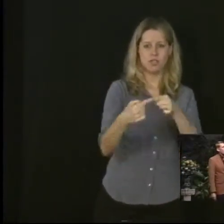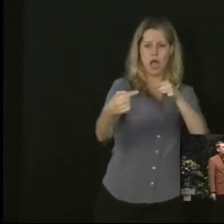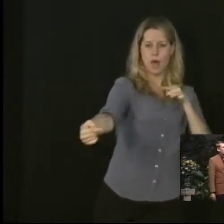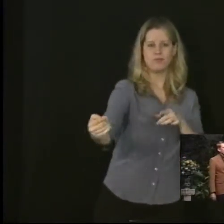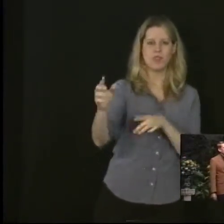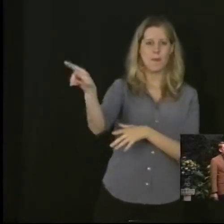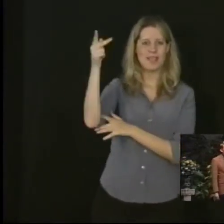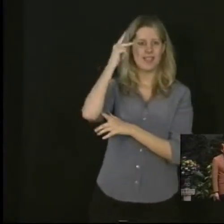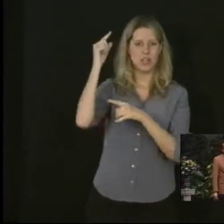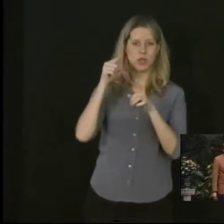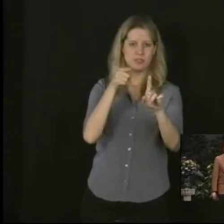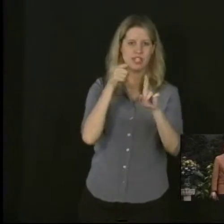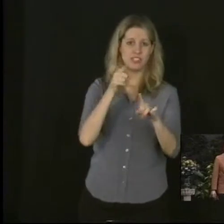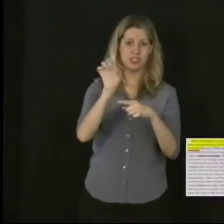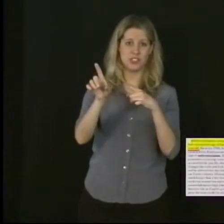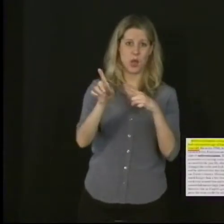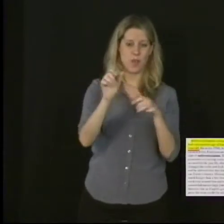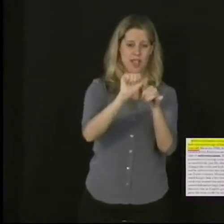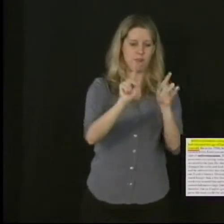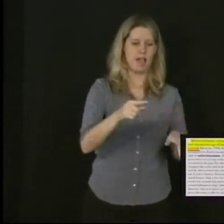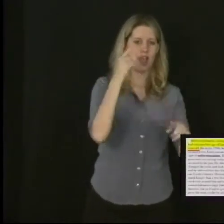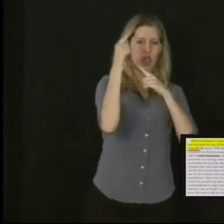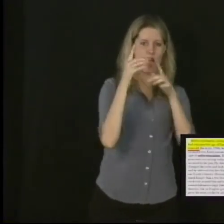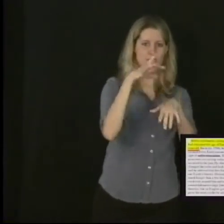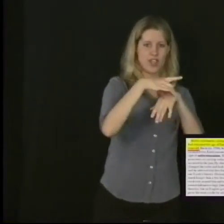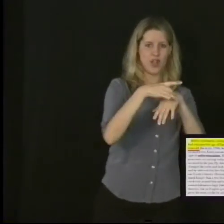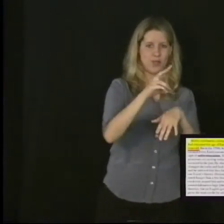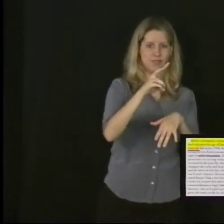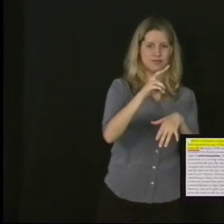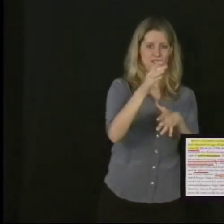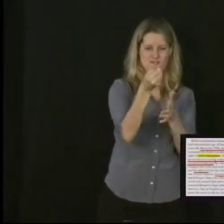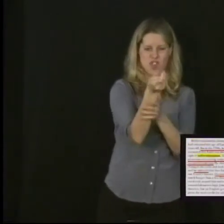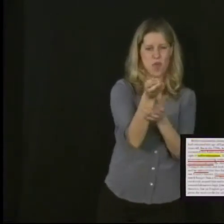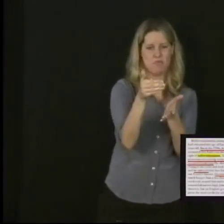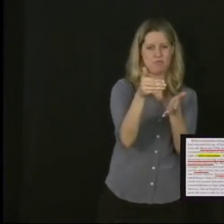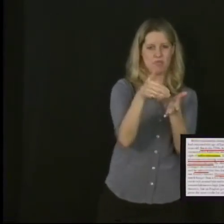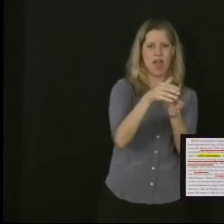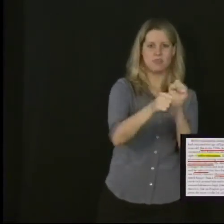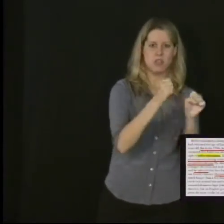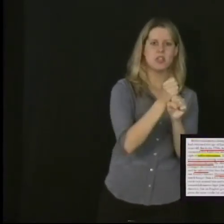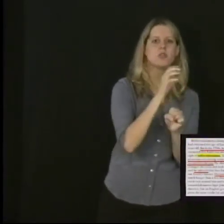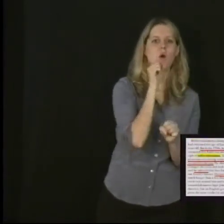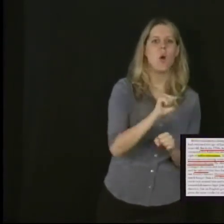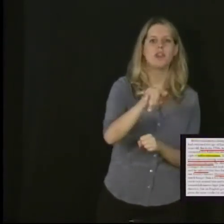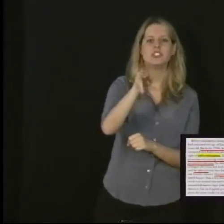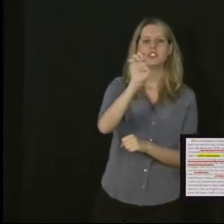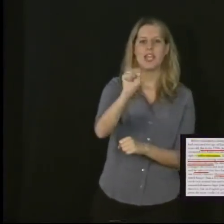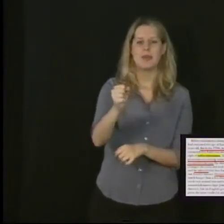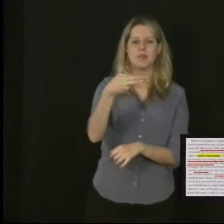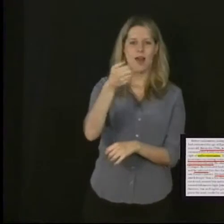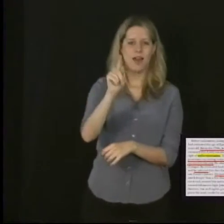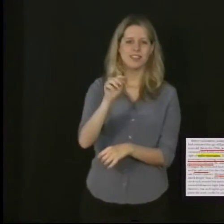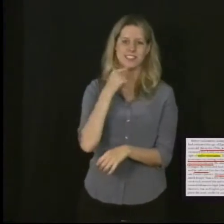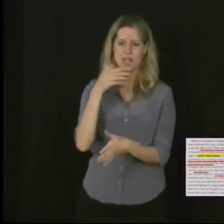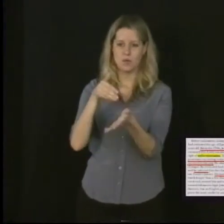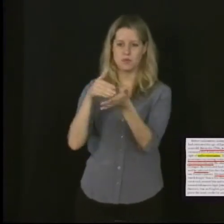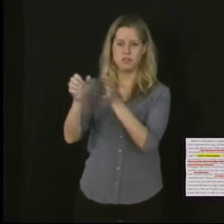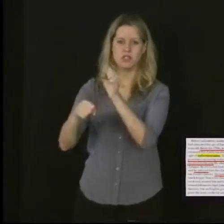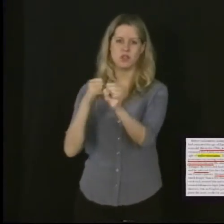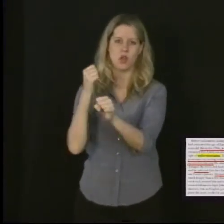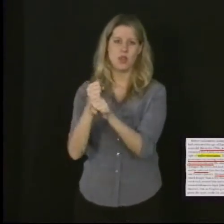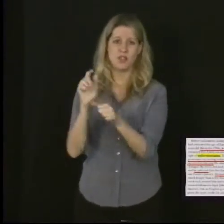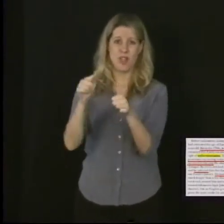thought the earth was a few thousand years old, James Hutton came along and said it's millions of years old. He was one of the first guys in the Western world to come across